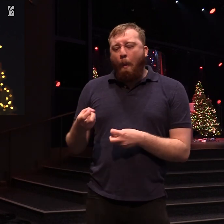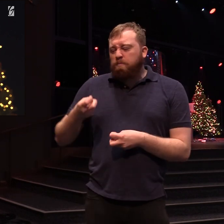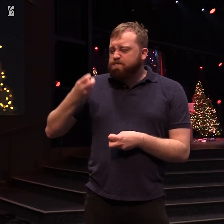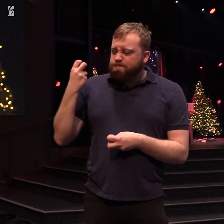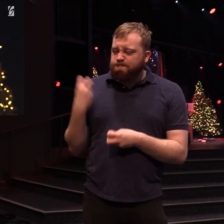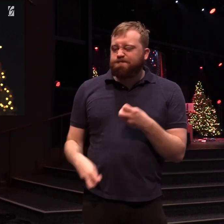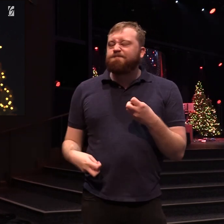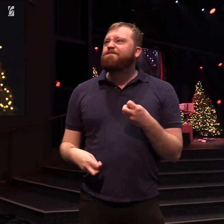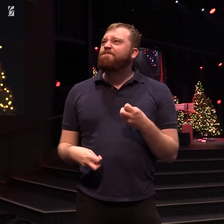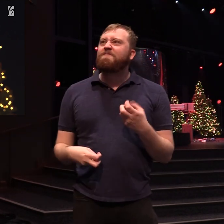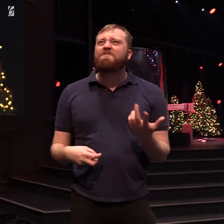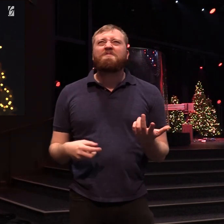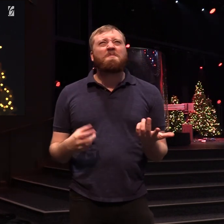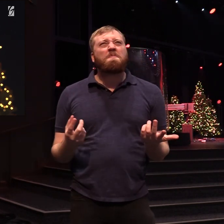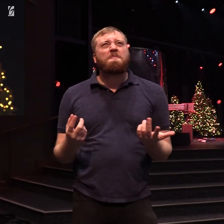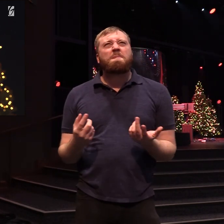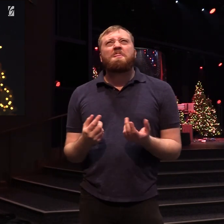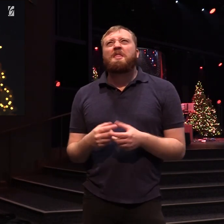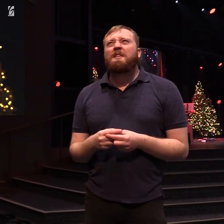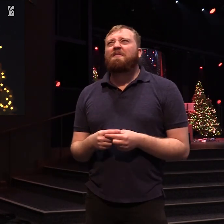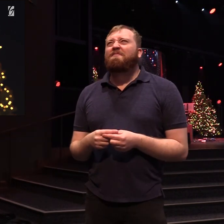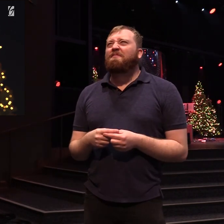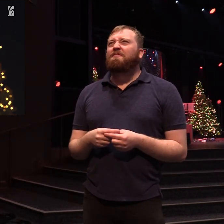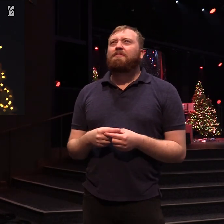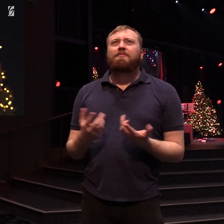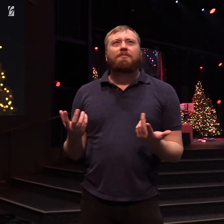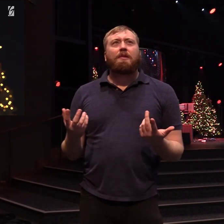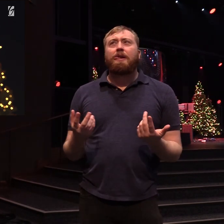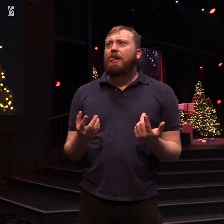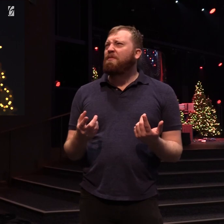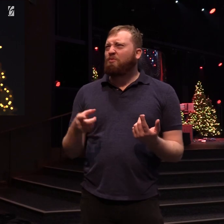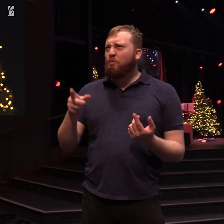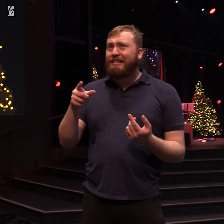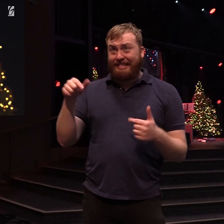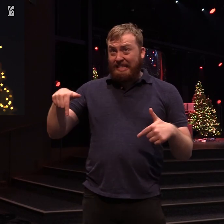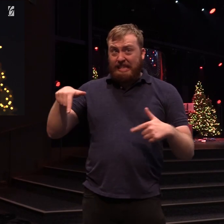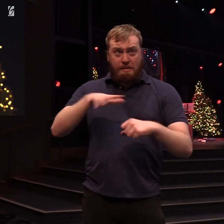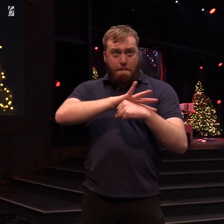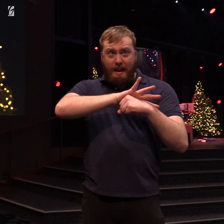When did the craziness of this pandemic disrupt you?